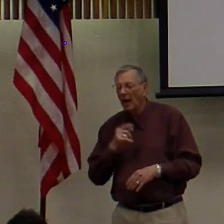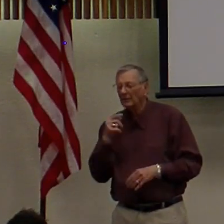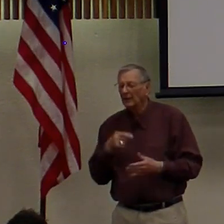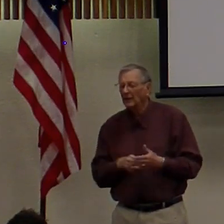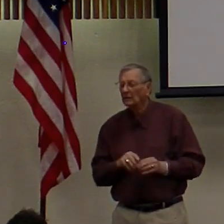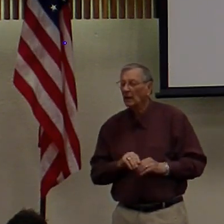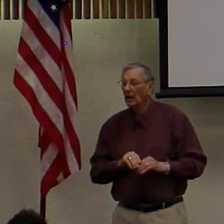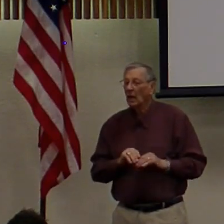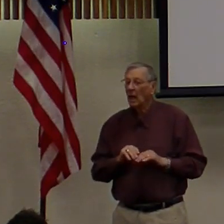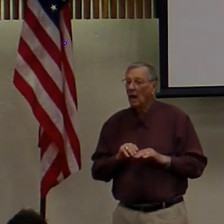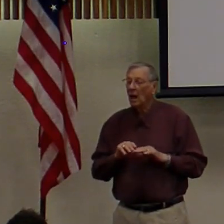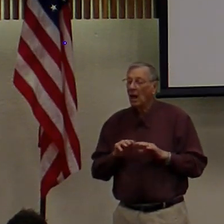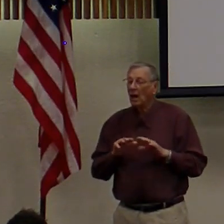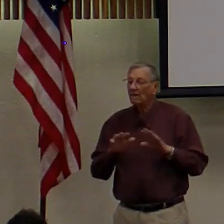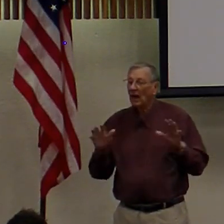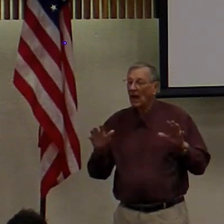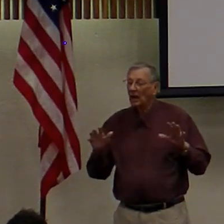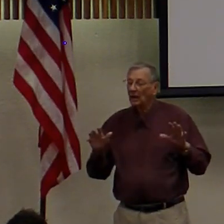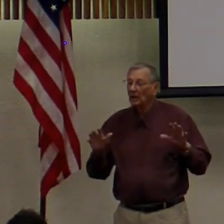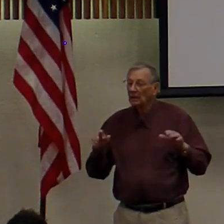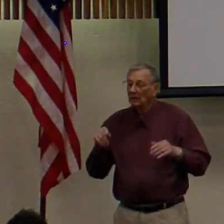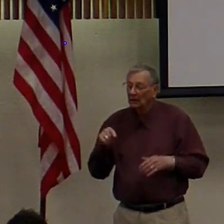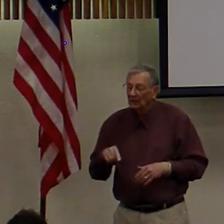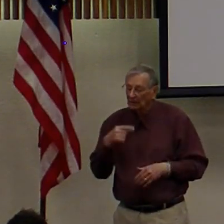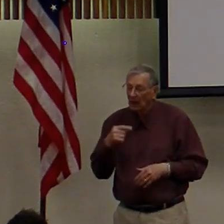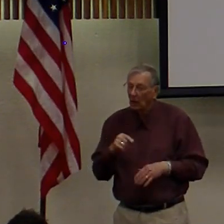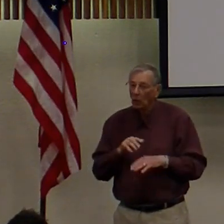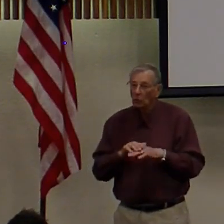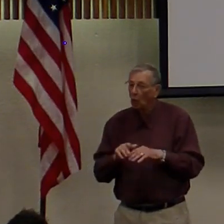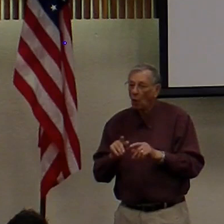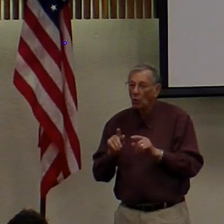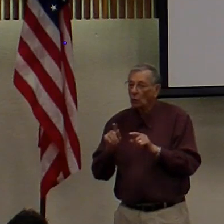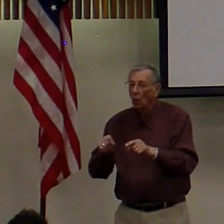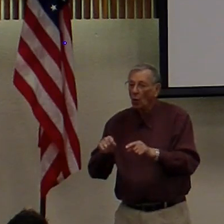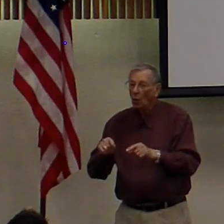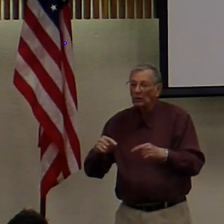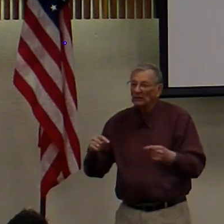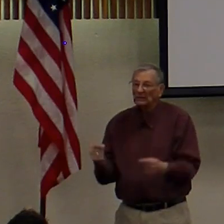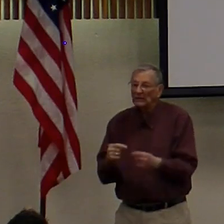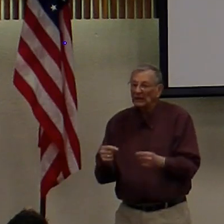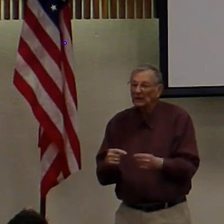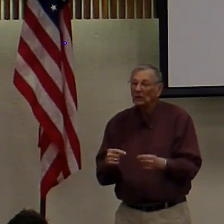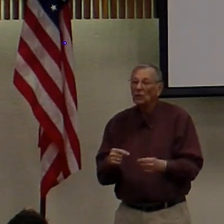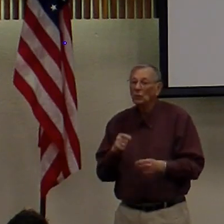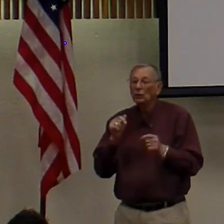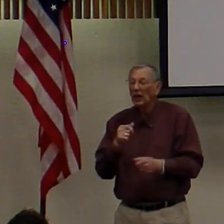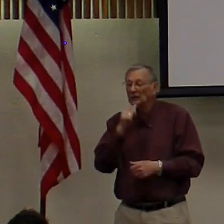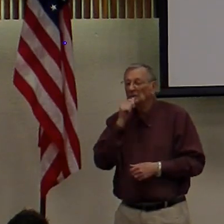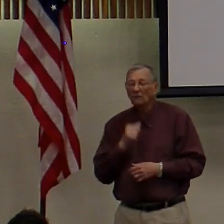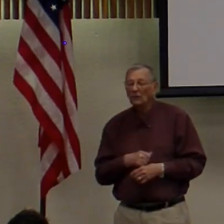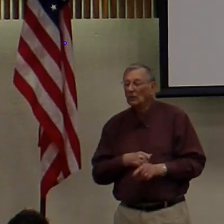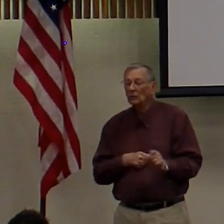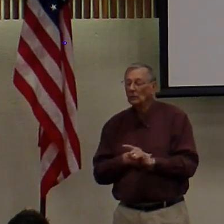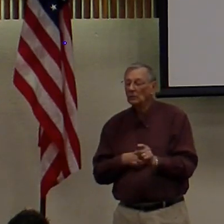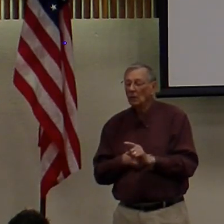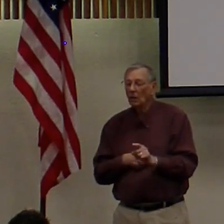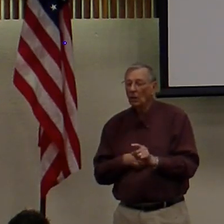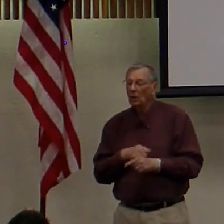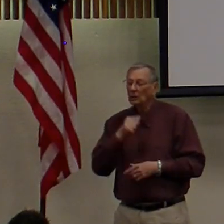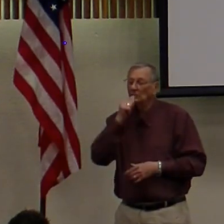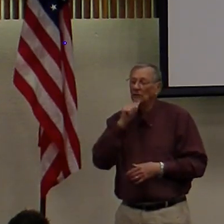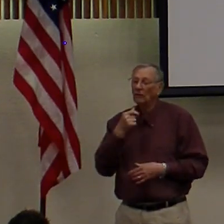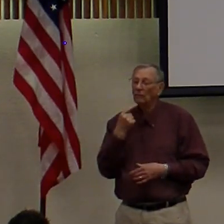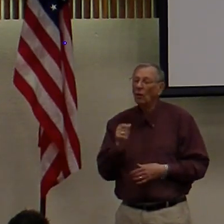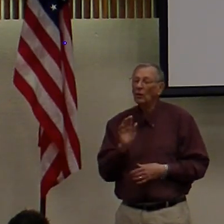a clarifying statement. I think he's saying don't go commit a sin so that you can suffer. Suffer for